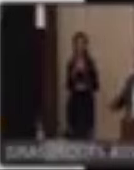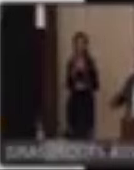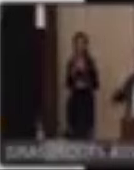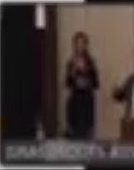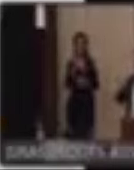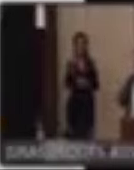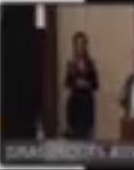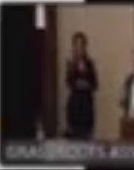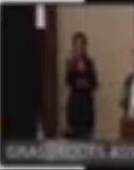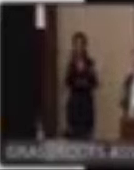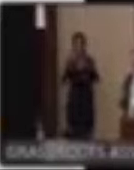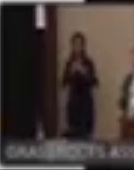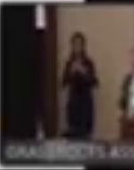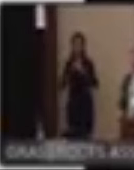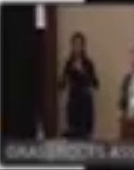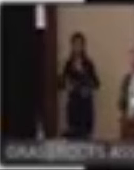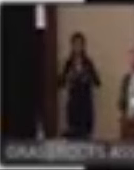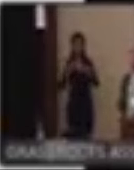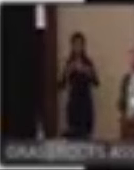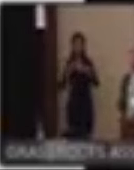sequence-agnostic therapeutics.